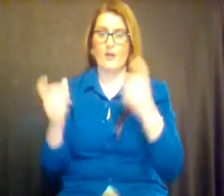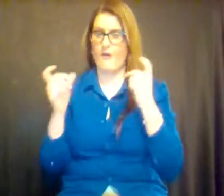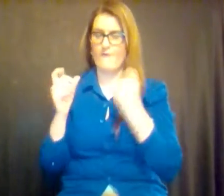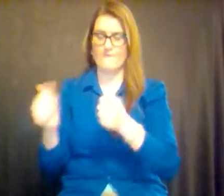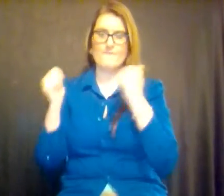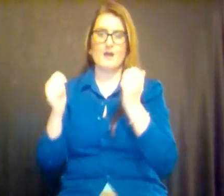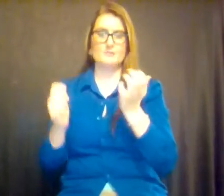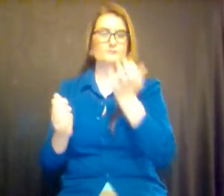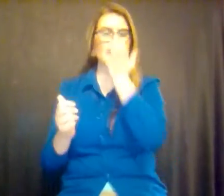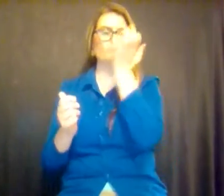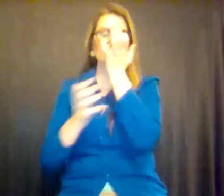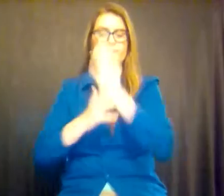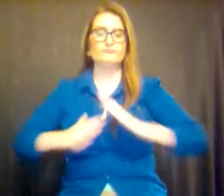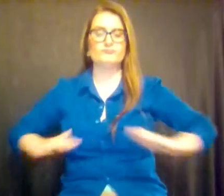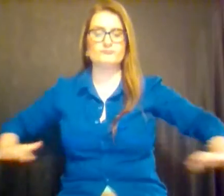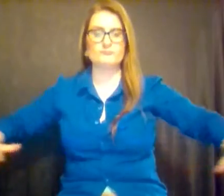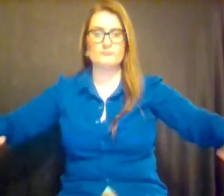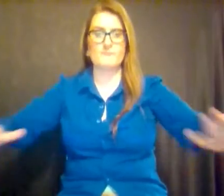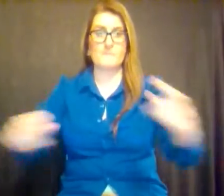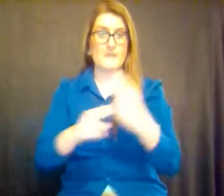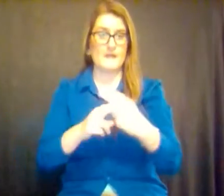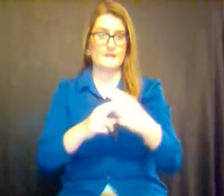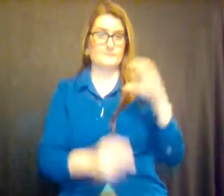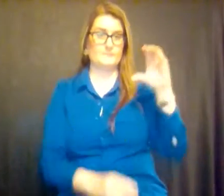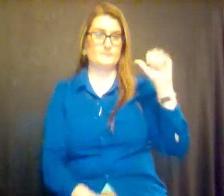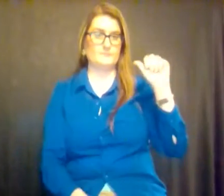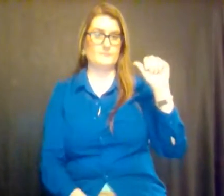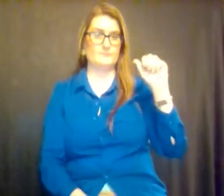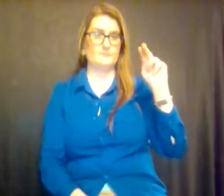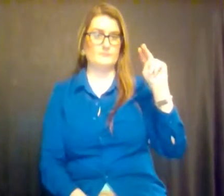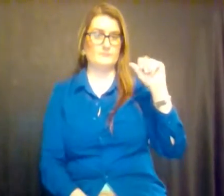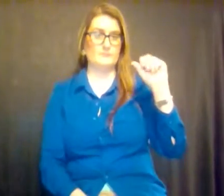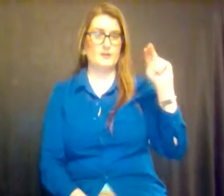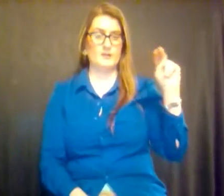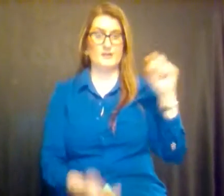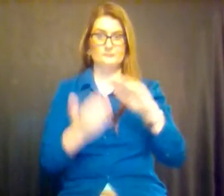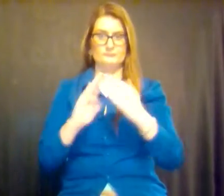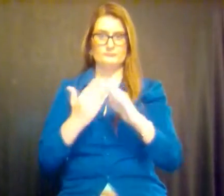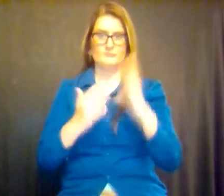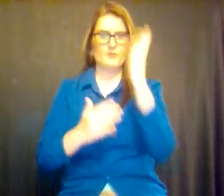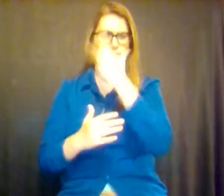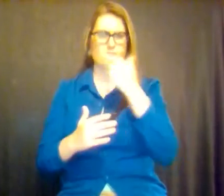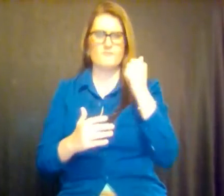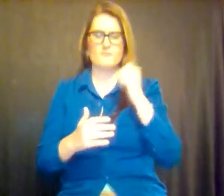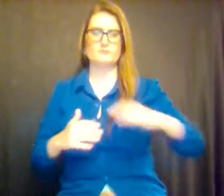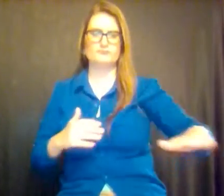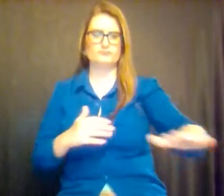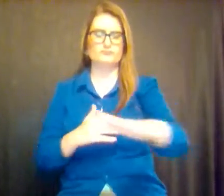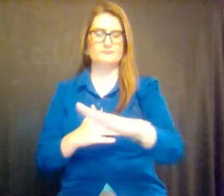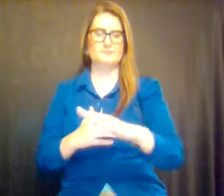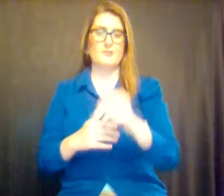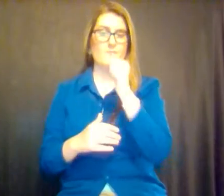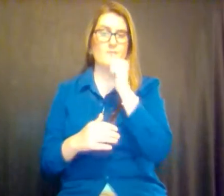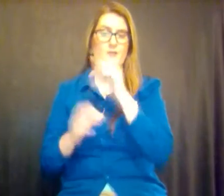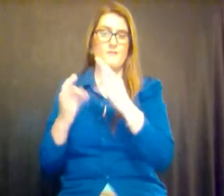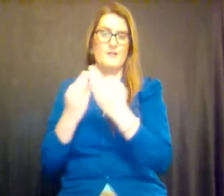He took them to a beautiful place called Canaan, and they settled down to live there. But the promise about the family, well, that took a bit longer.